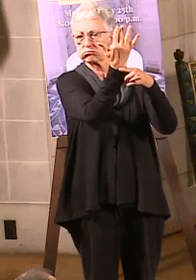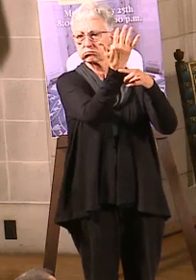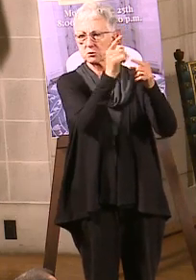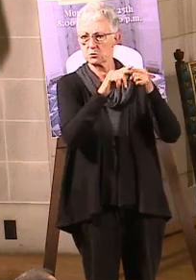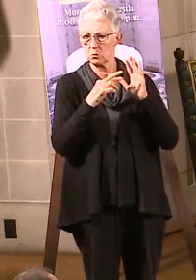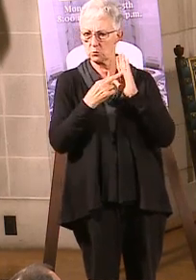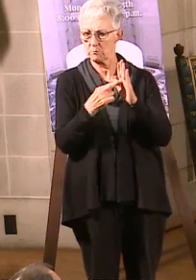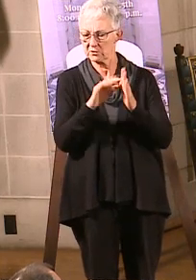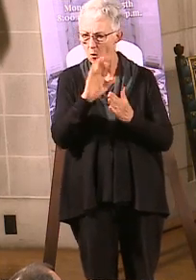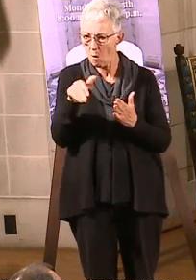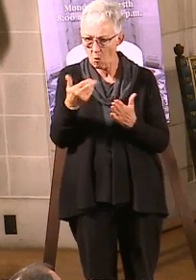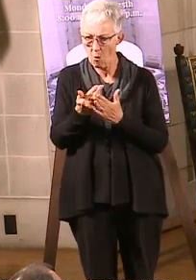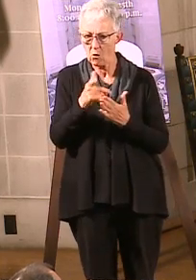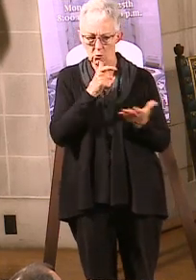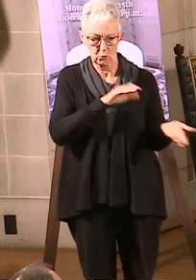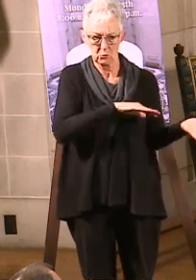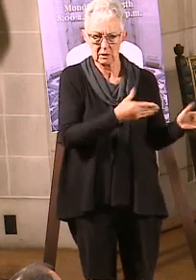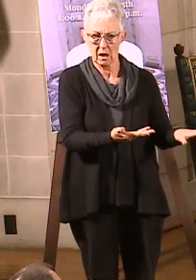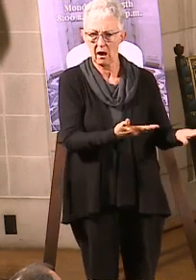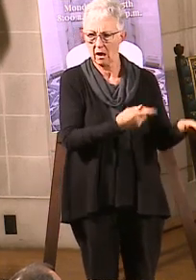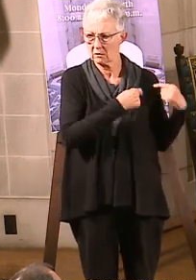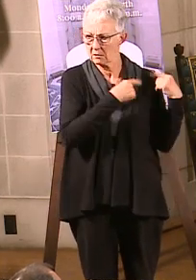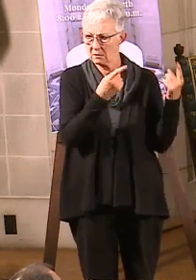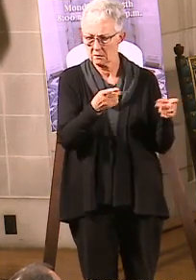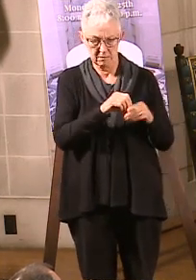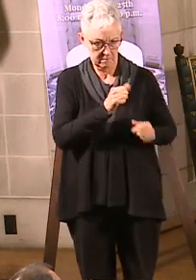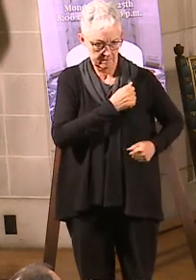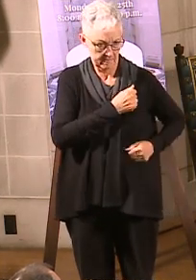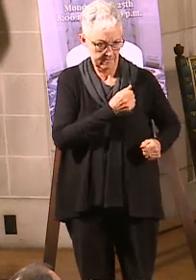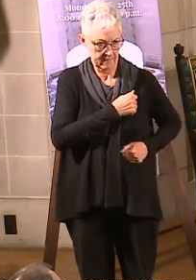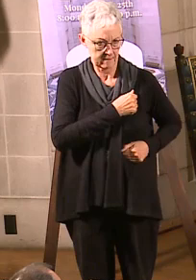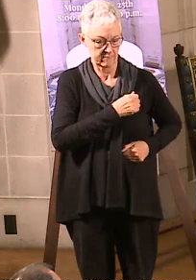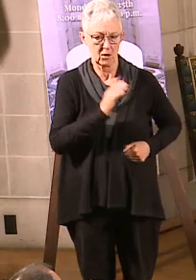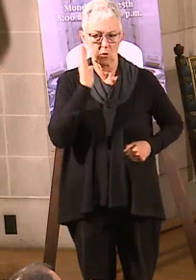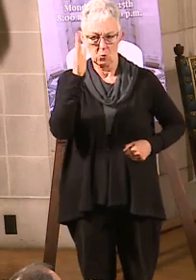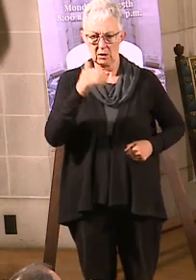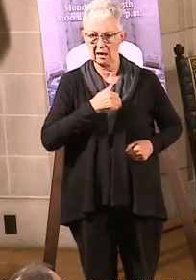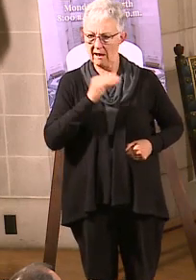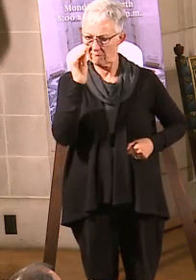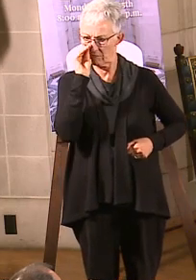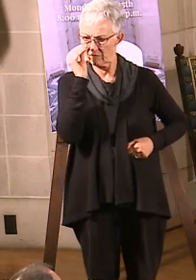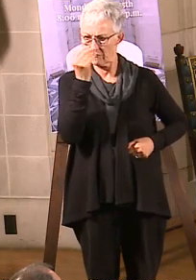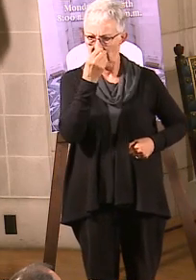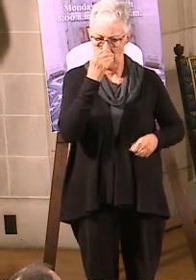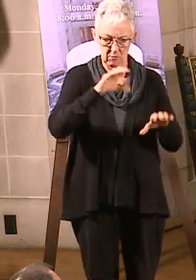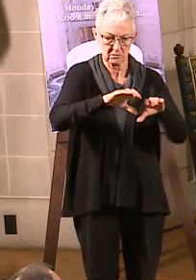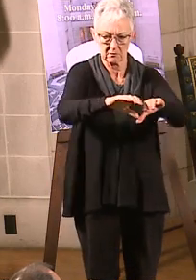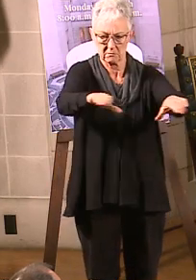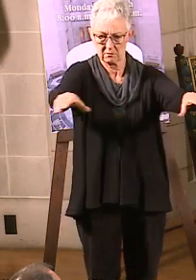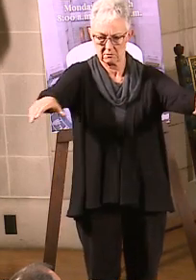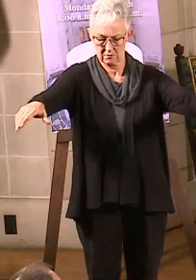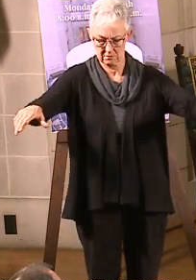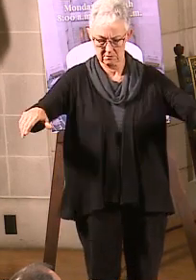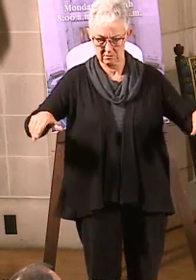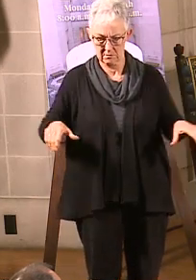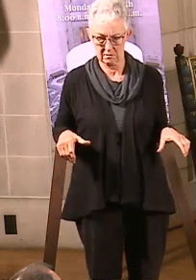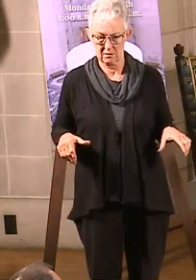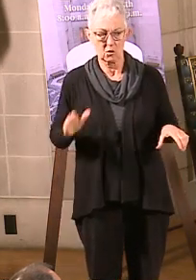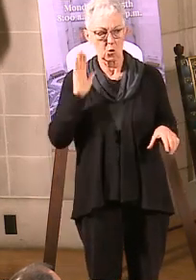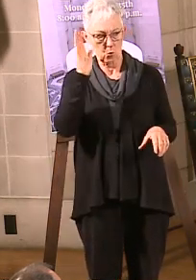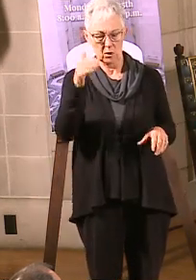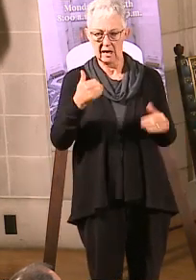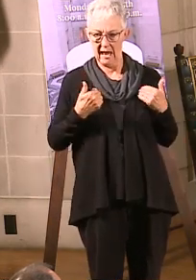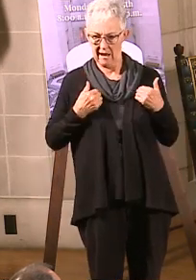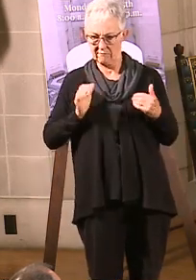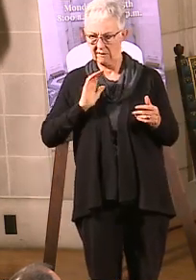Around that candle will be surrounded by flowers. In an arc behind the candle will be our service flags, our national flag,